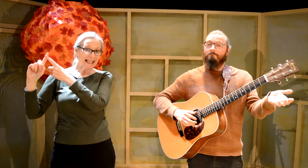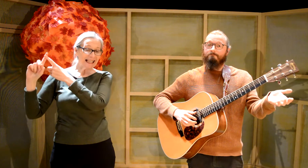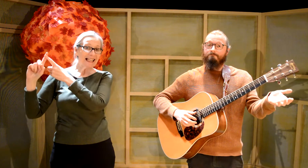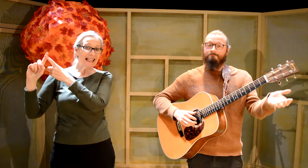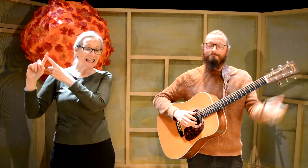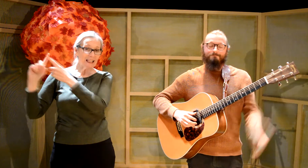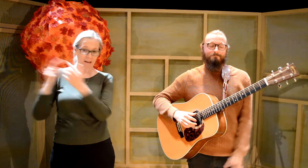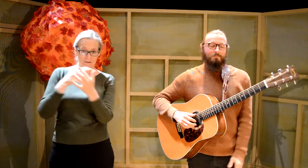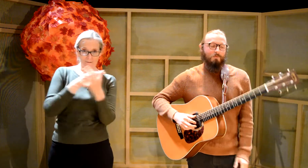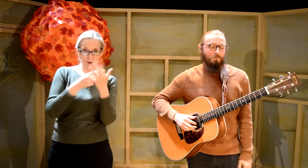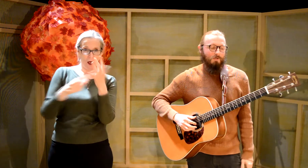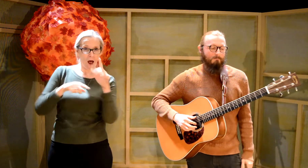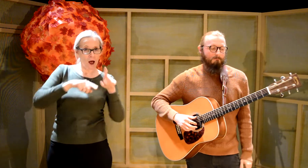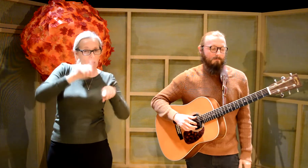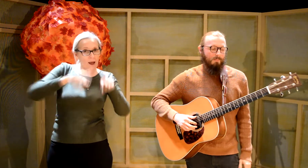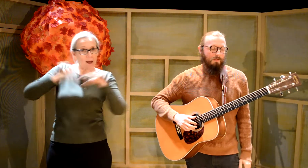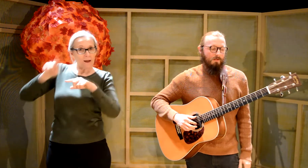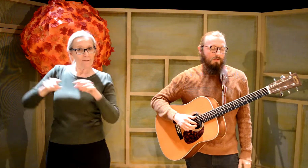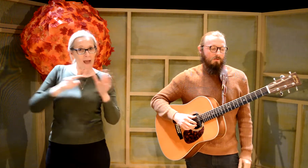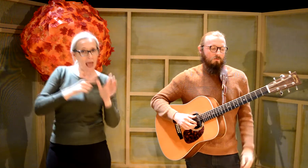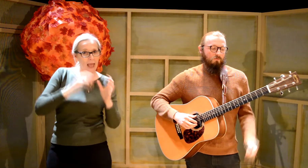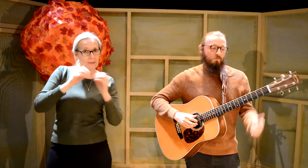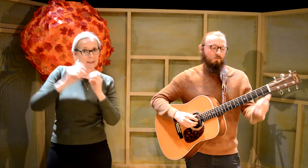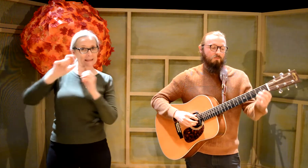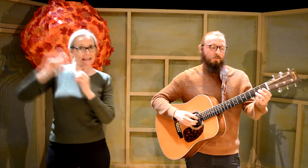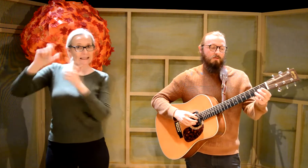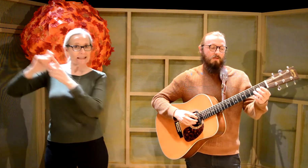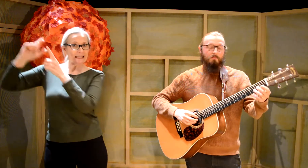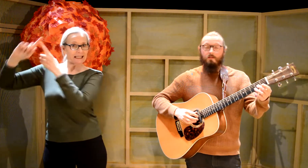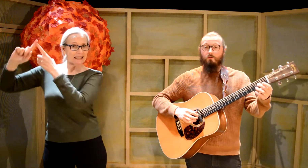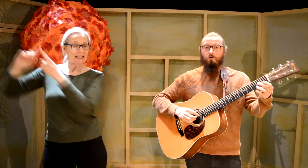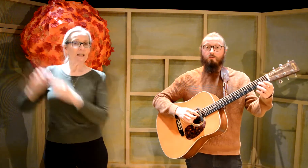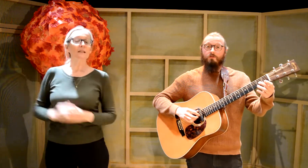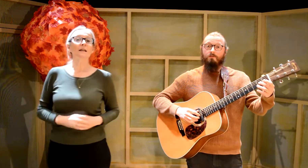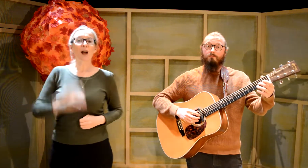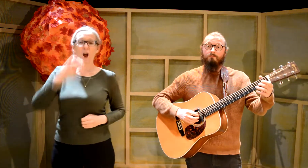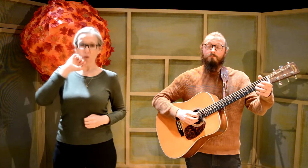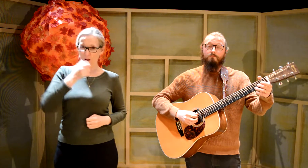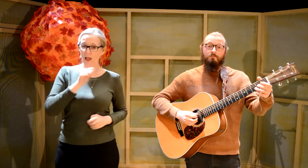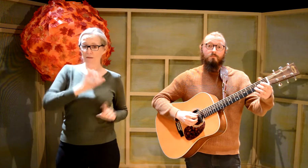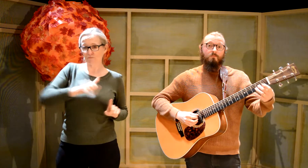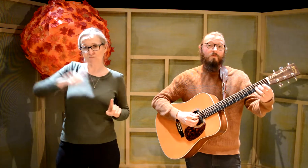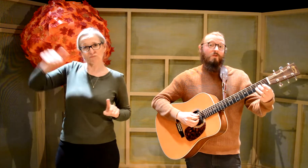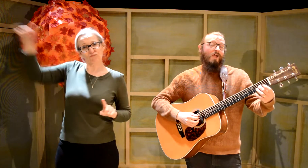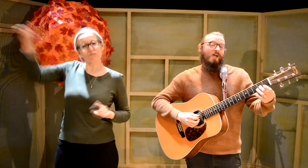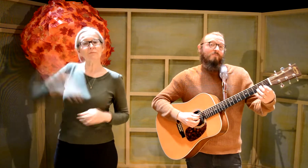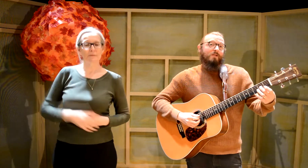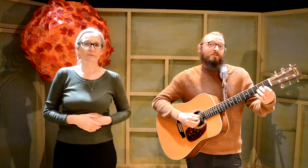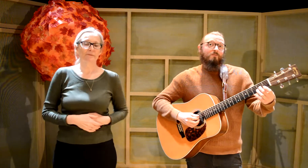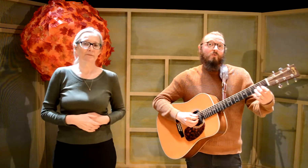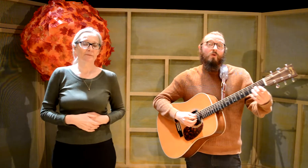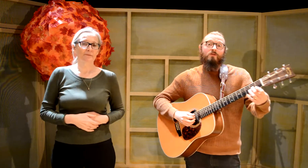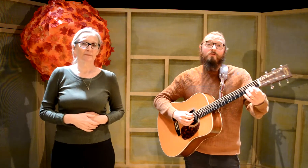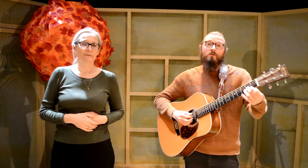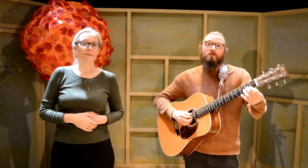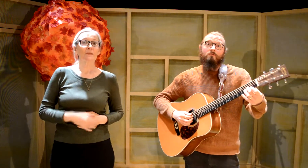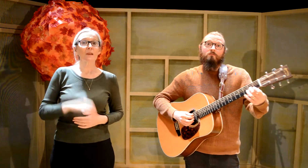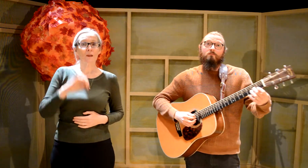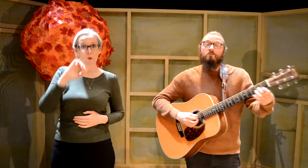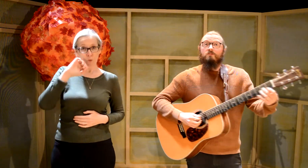E. Okay. So if I just play them in order, and play them